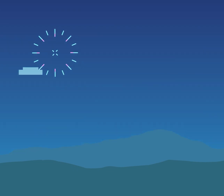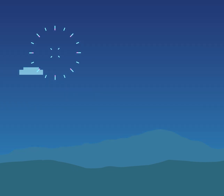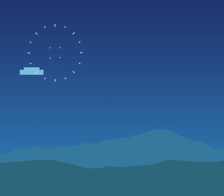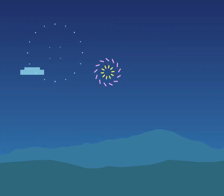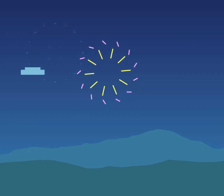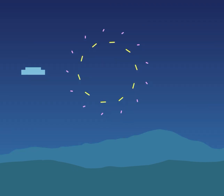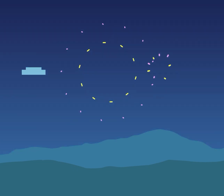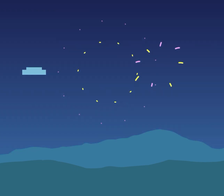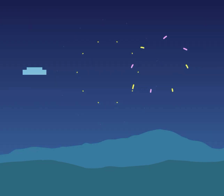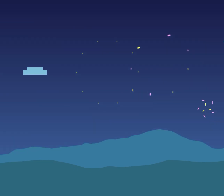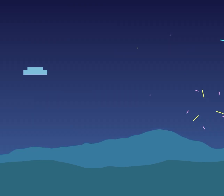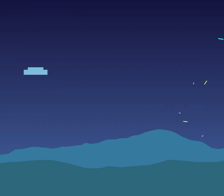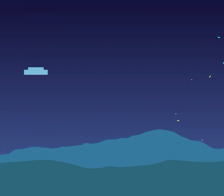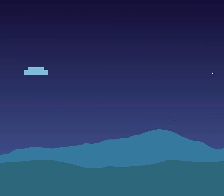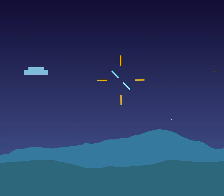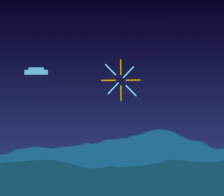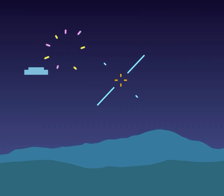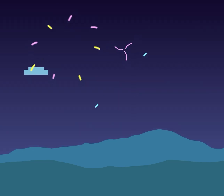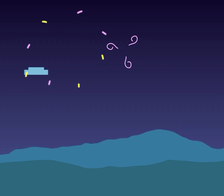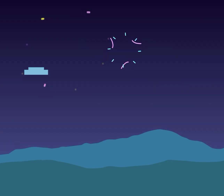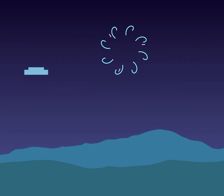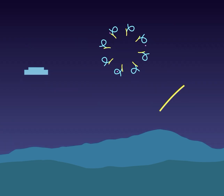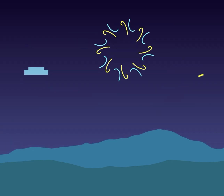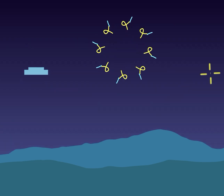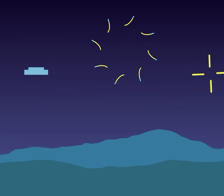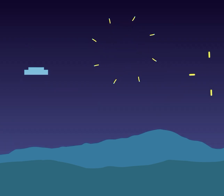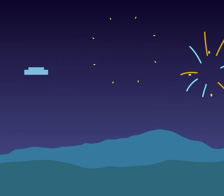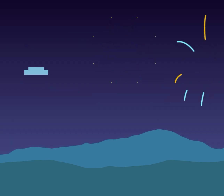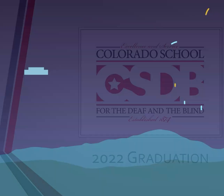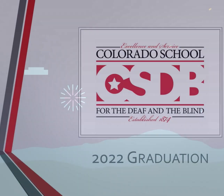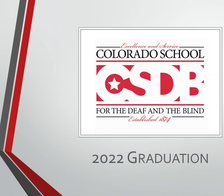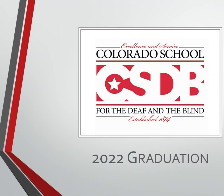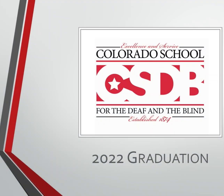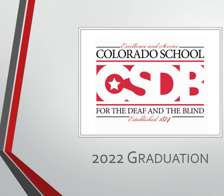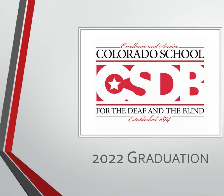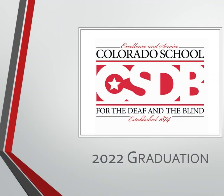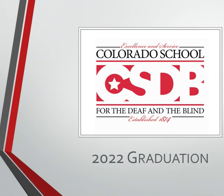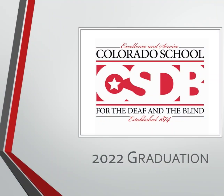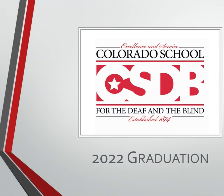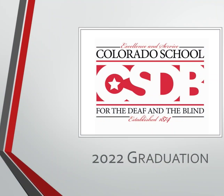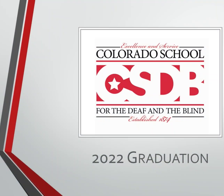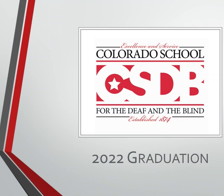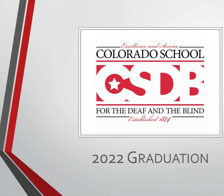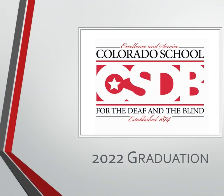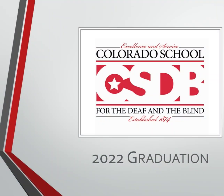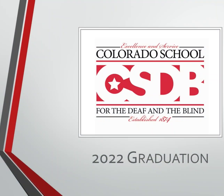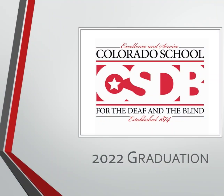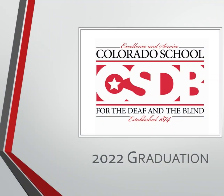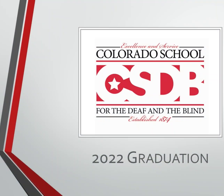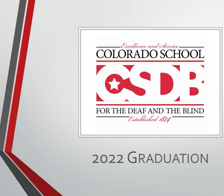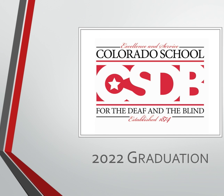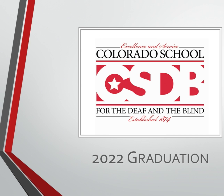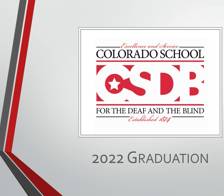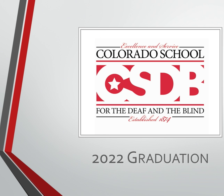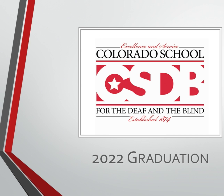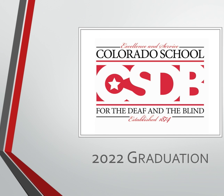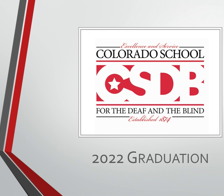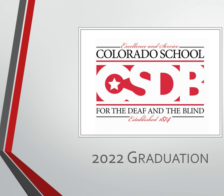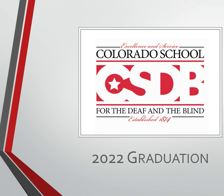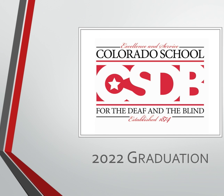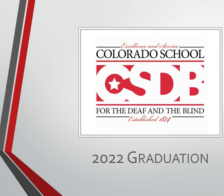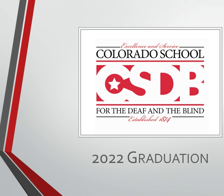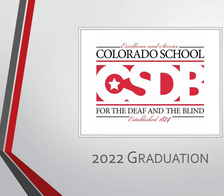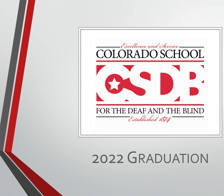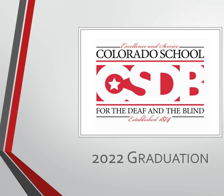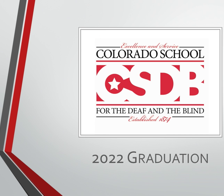mountain range as fireworks begin bursting into the now darkened sky here's to scroll up to the opening image of the bulldog face class of